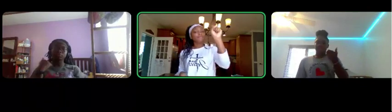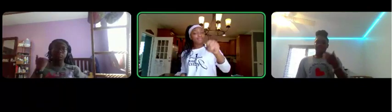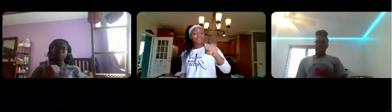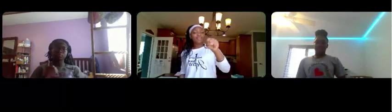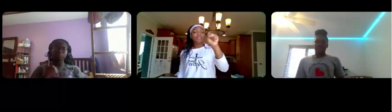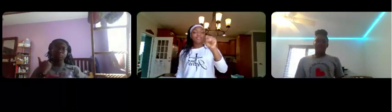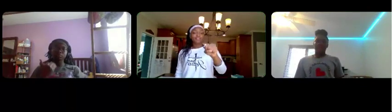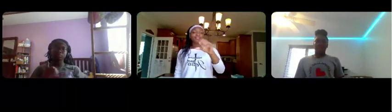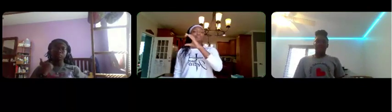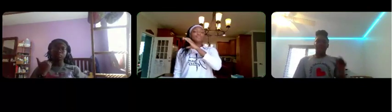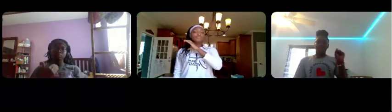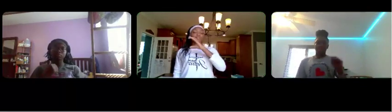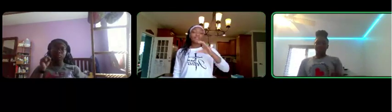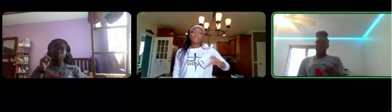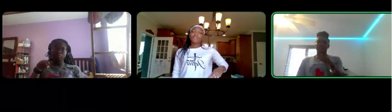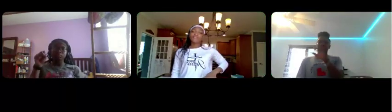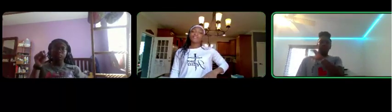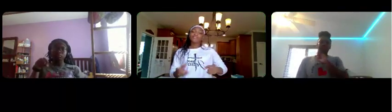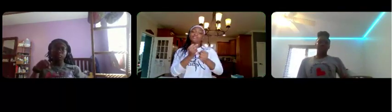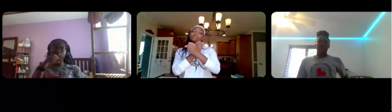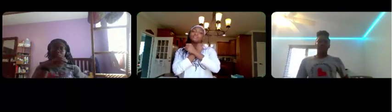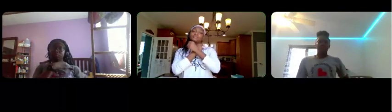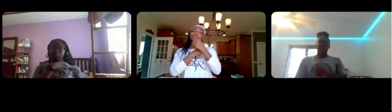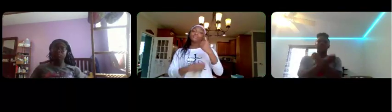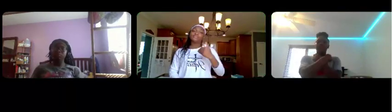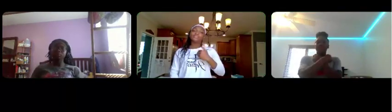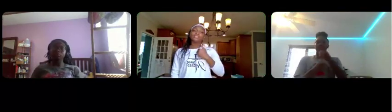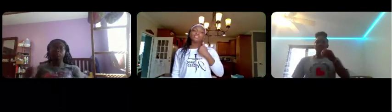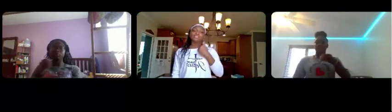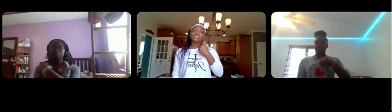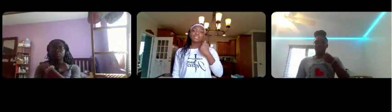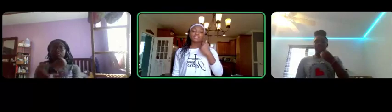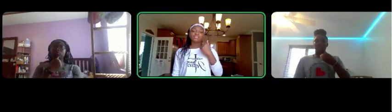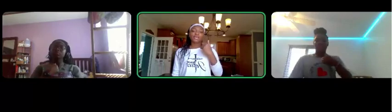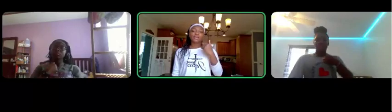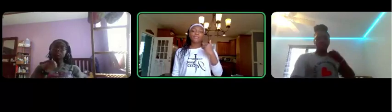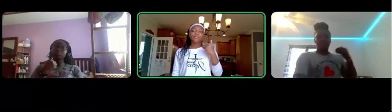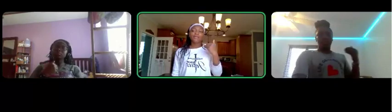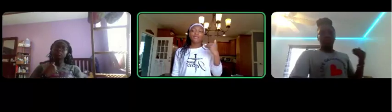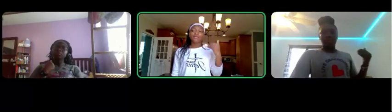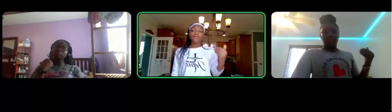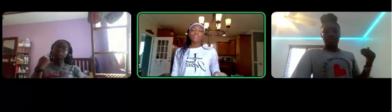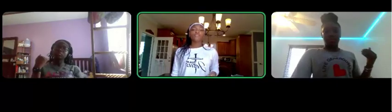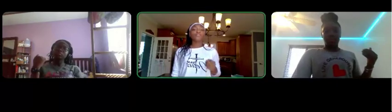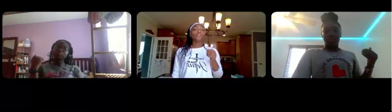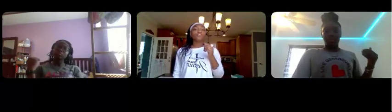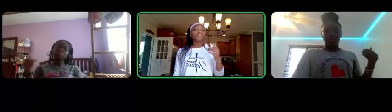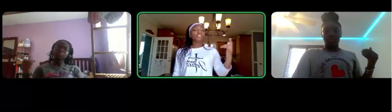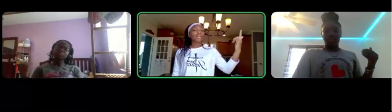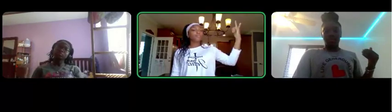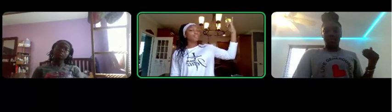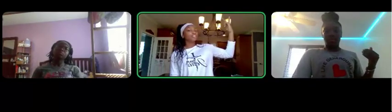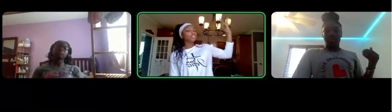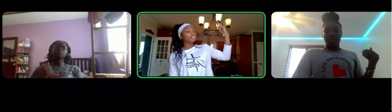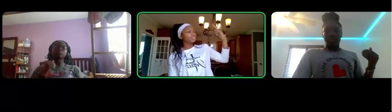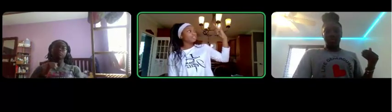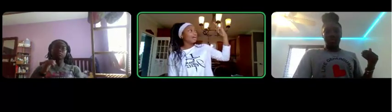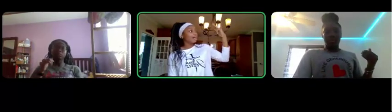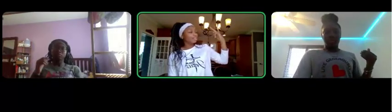Okay. This is the second time. Then for the third time, you're going to change it into I love you,